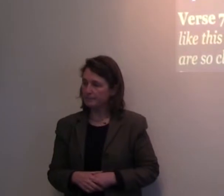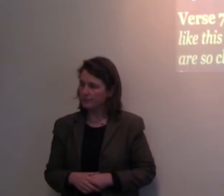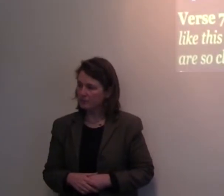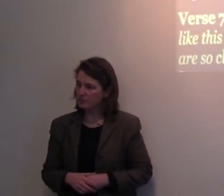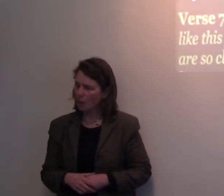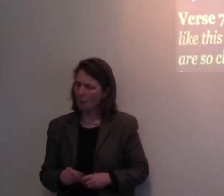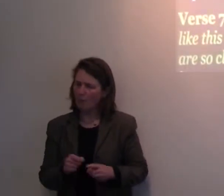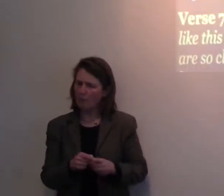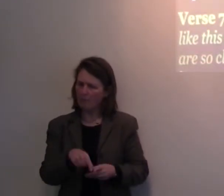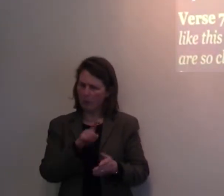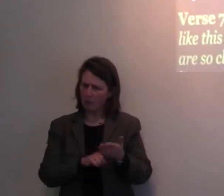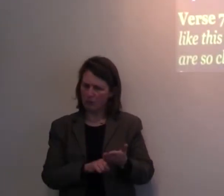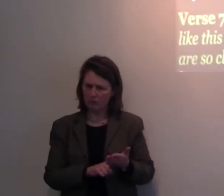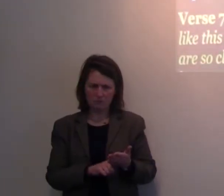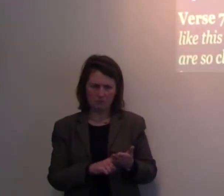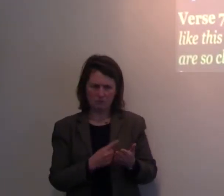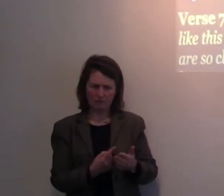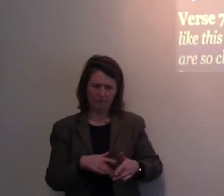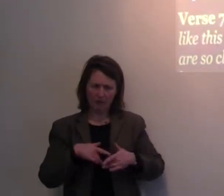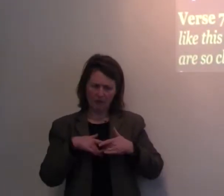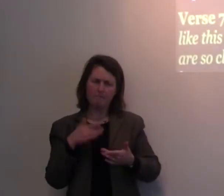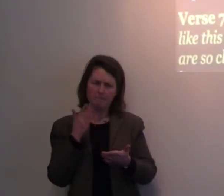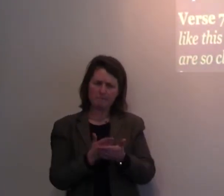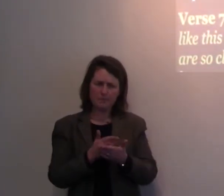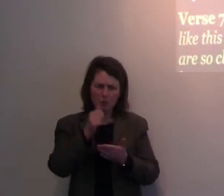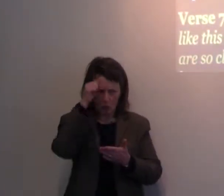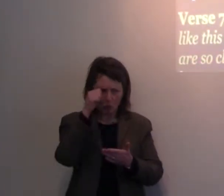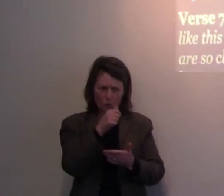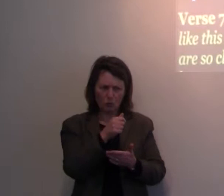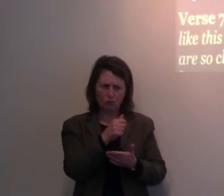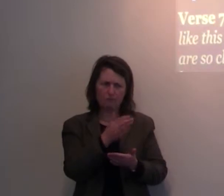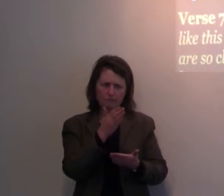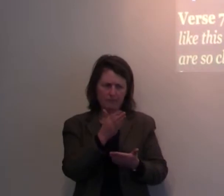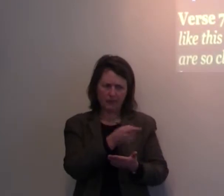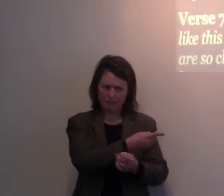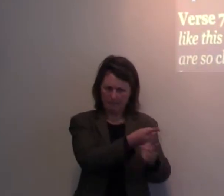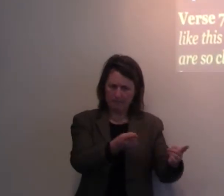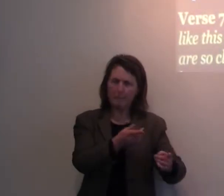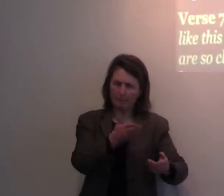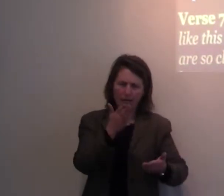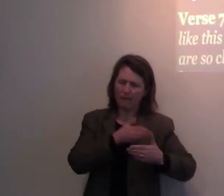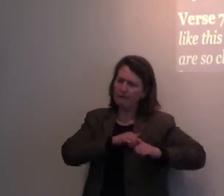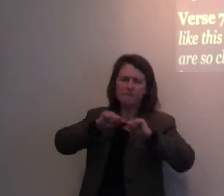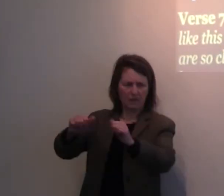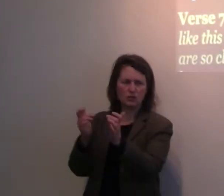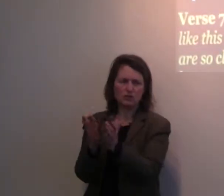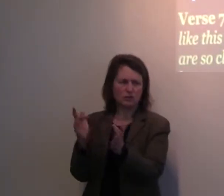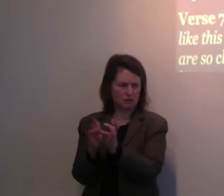Paul felt sure that the people in Philippi really loved Jesus and had real